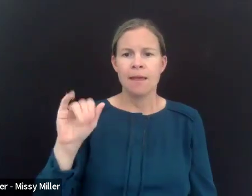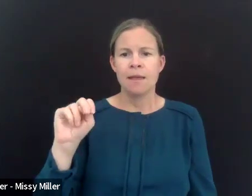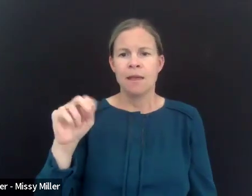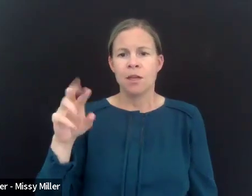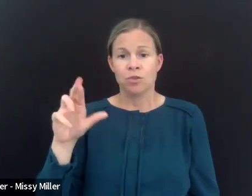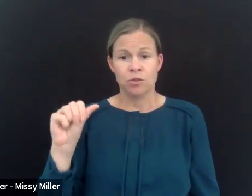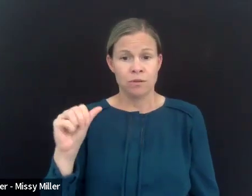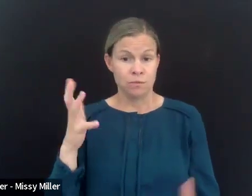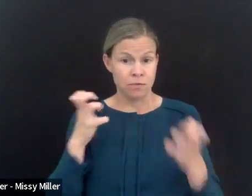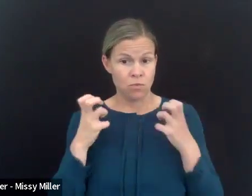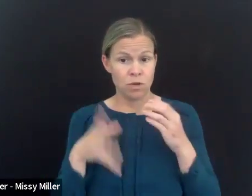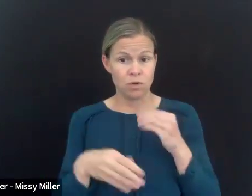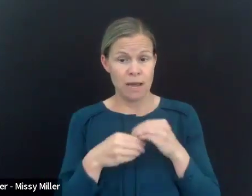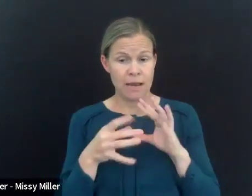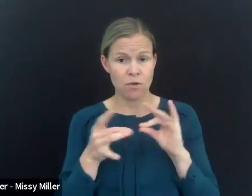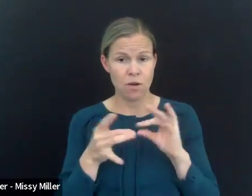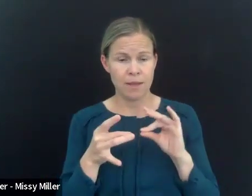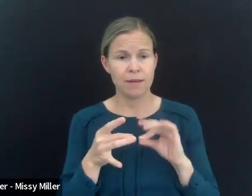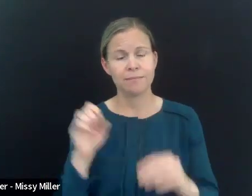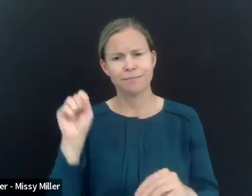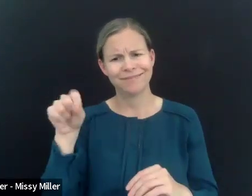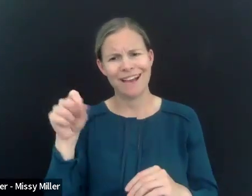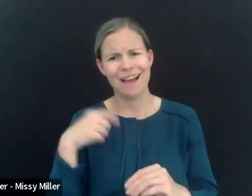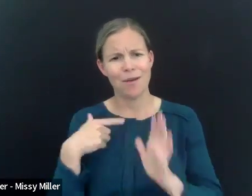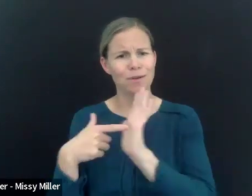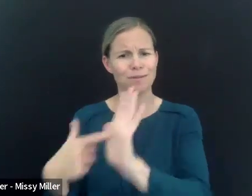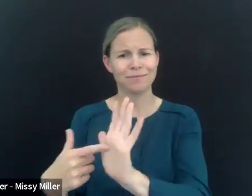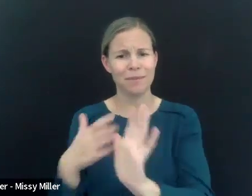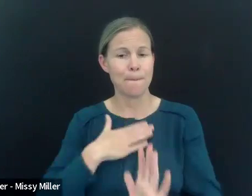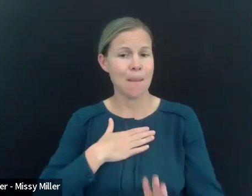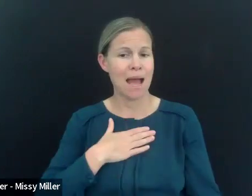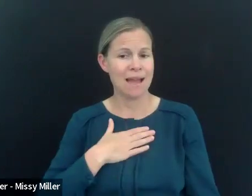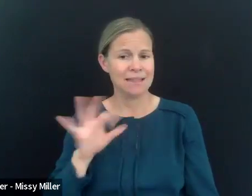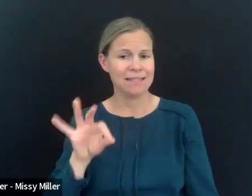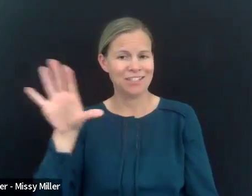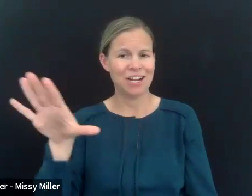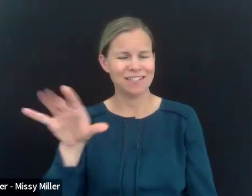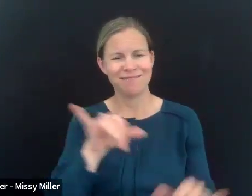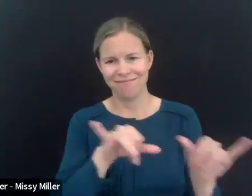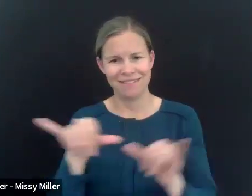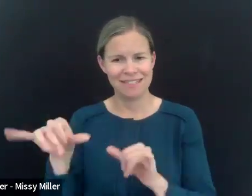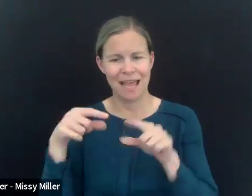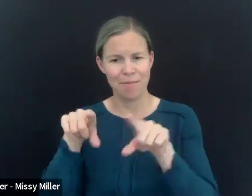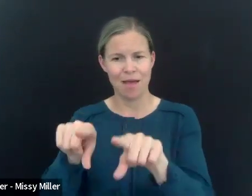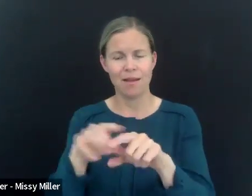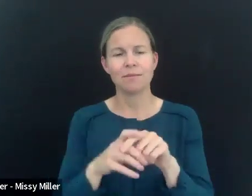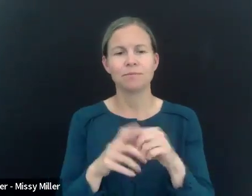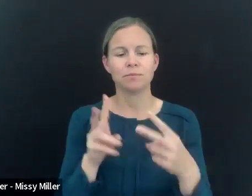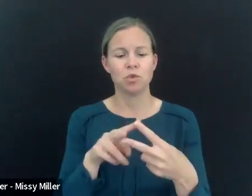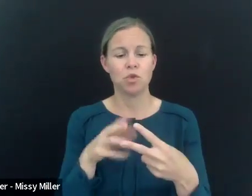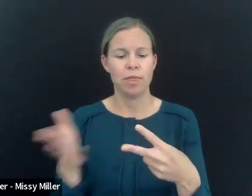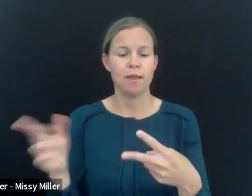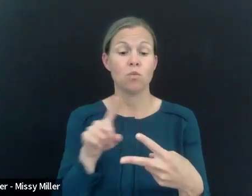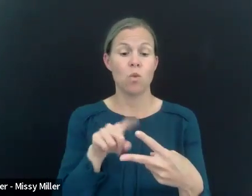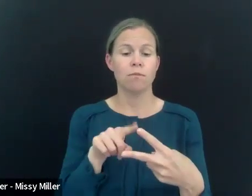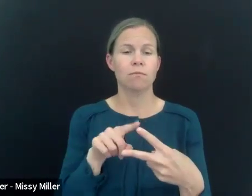Also definitely echo, and really, you know, my suggestion is really along these same lines. Two things I'll mention. One,